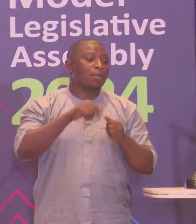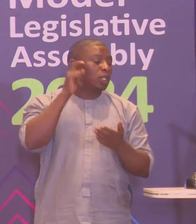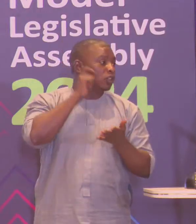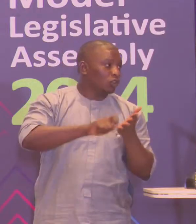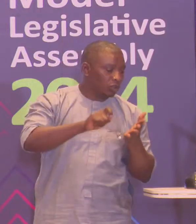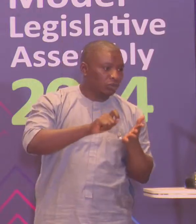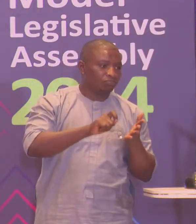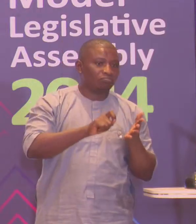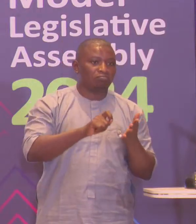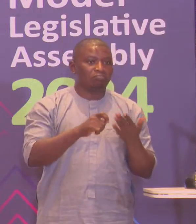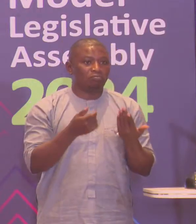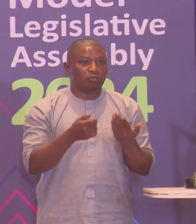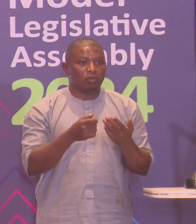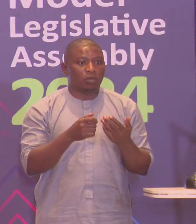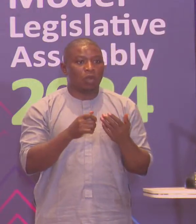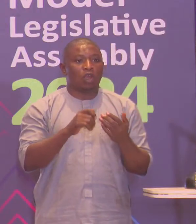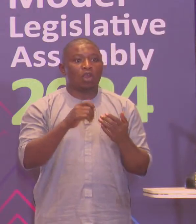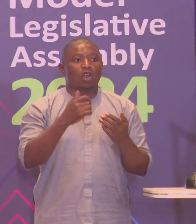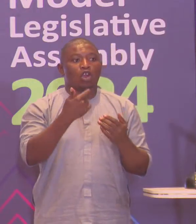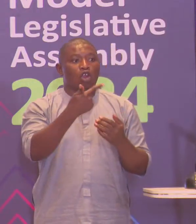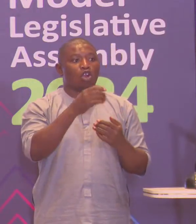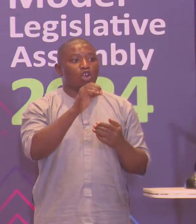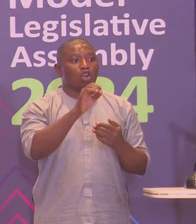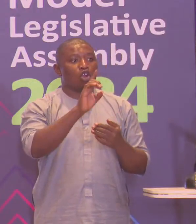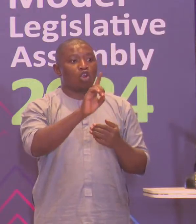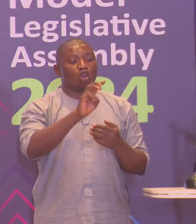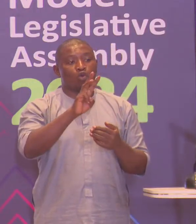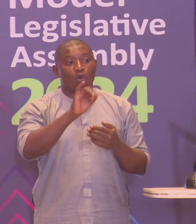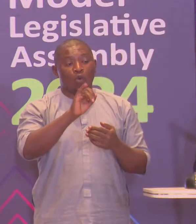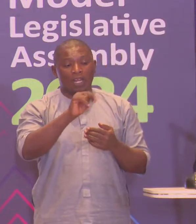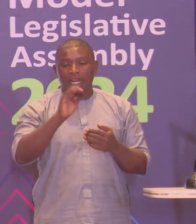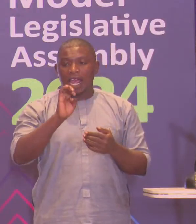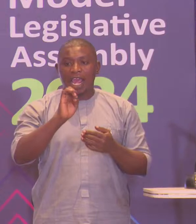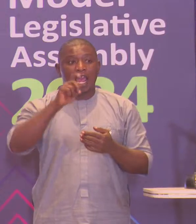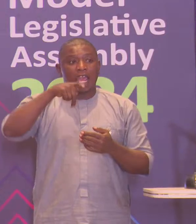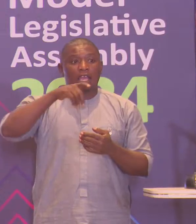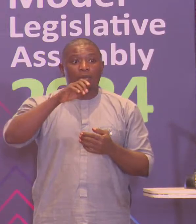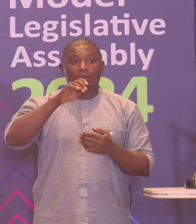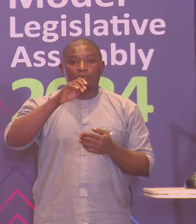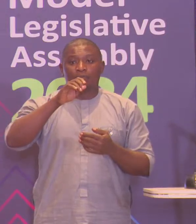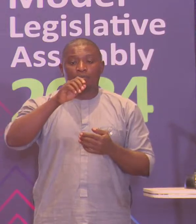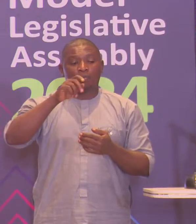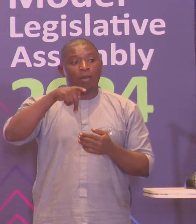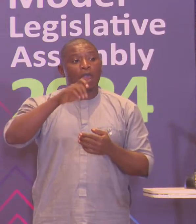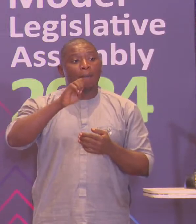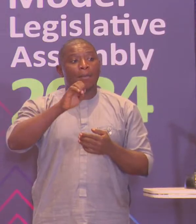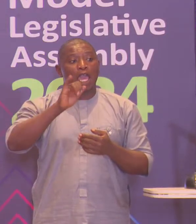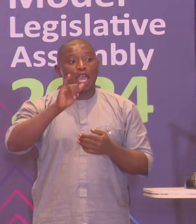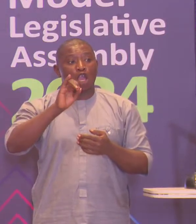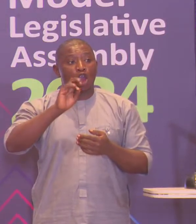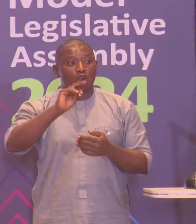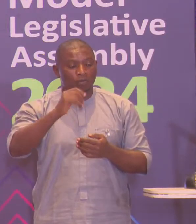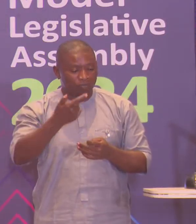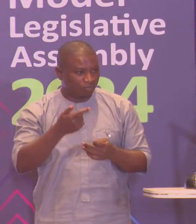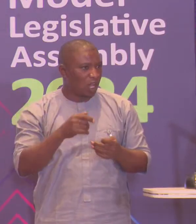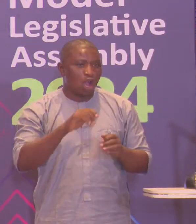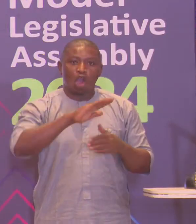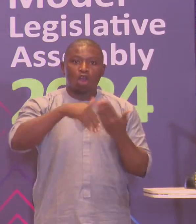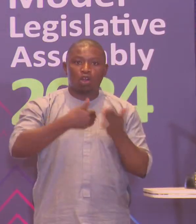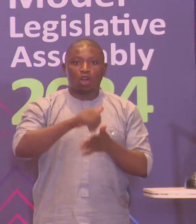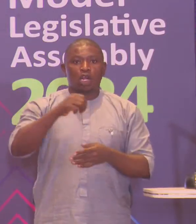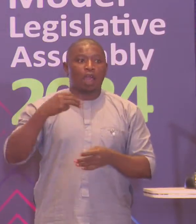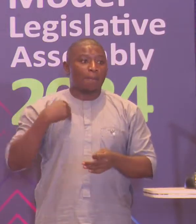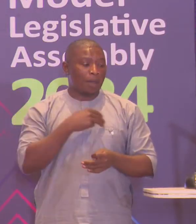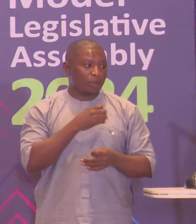Godwin Ekpenyong, all of the members, Benjamin Eke, always wonderful. But